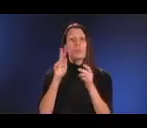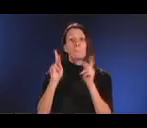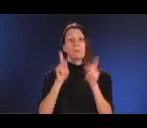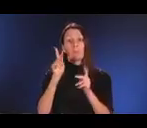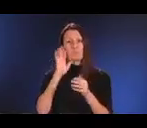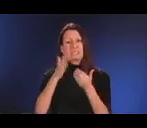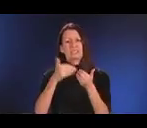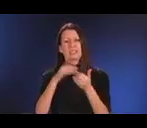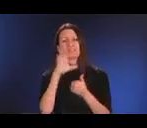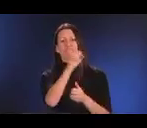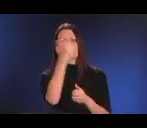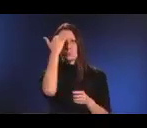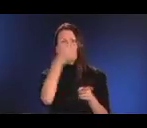he is talking about.